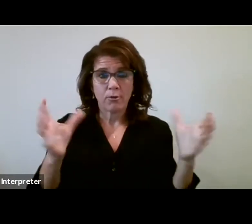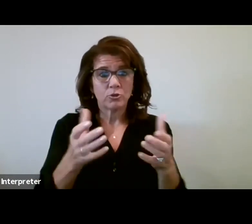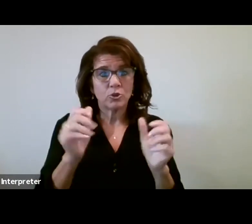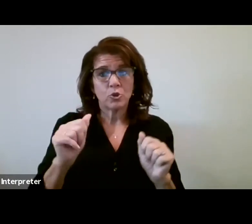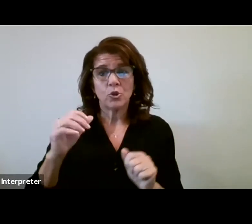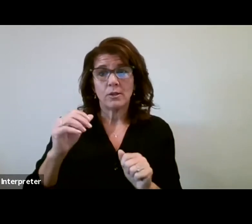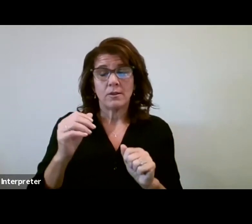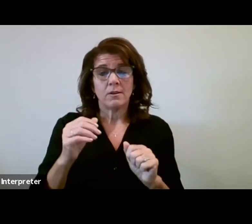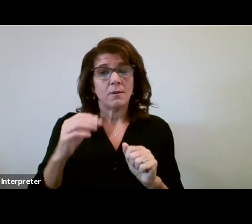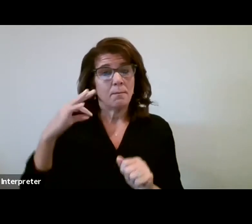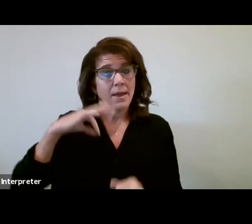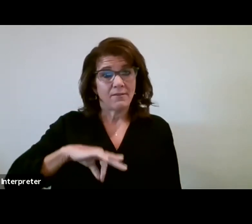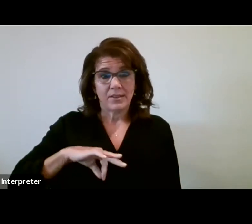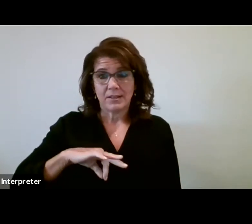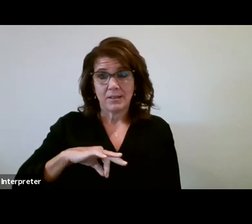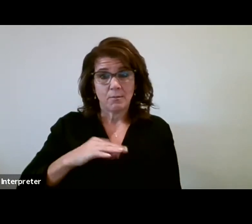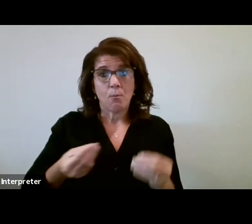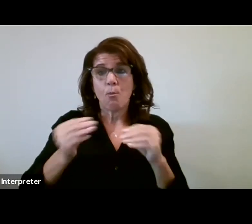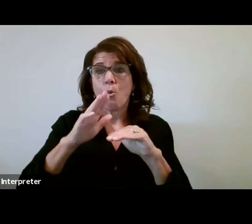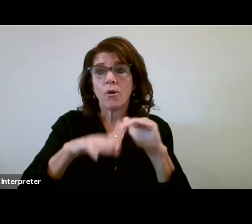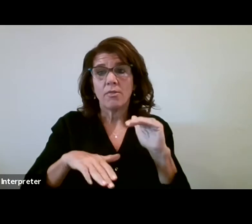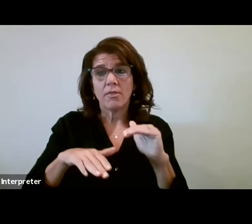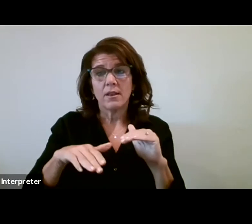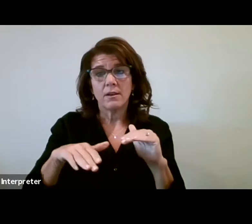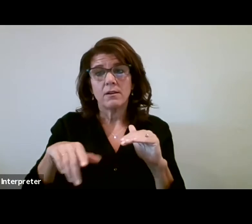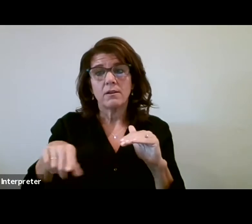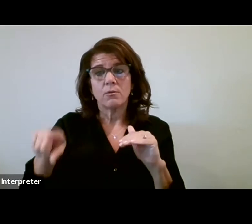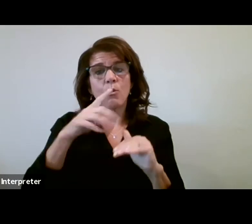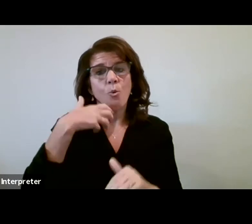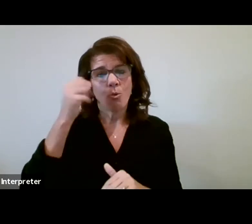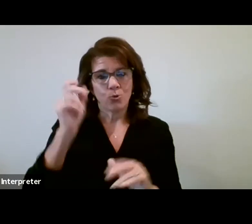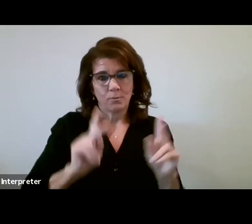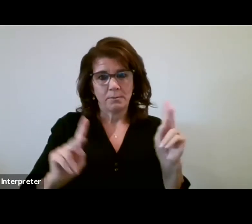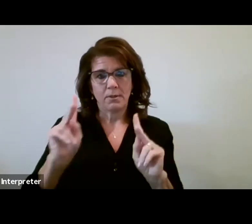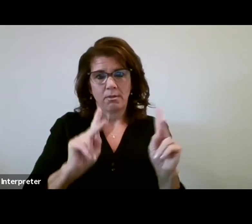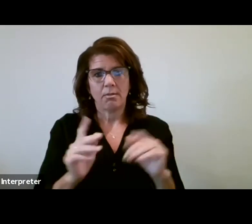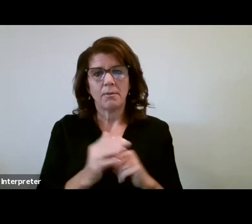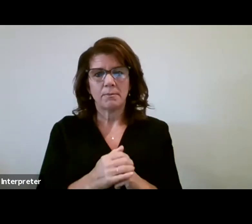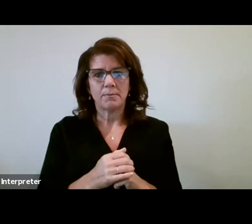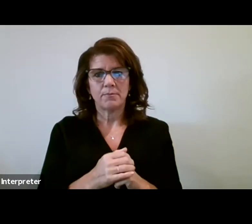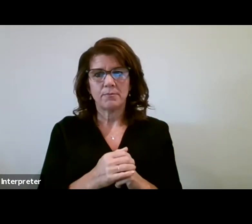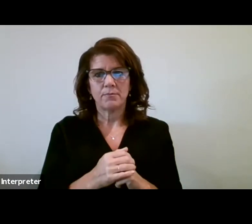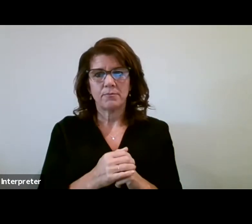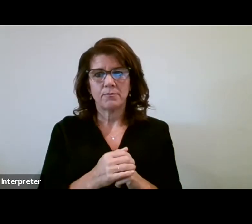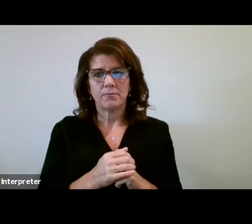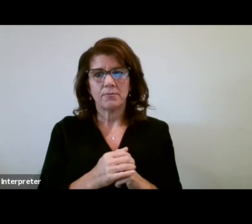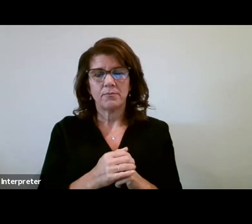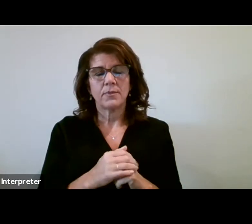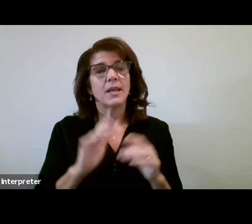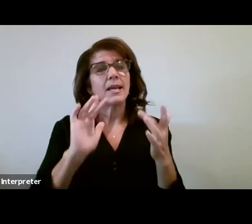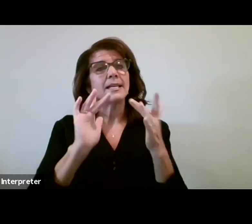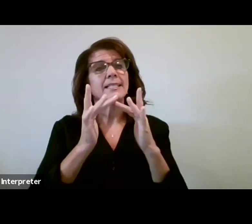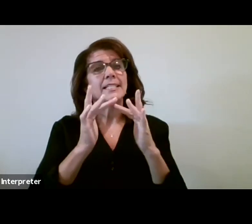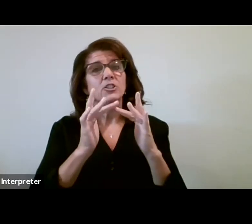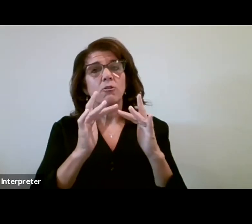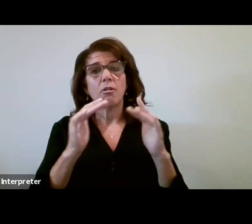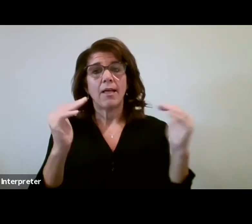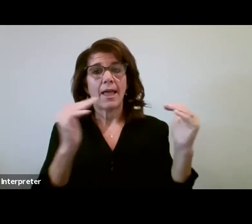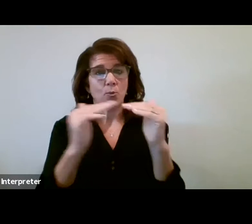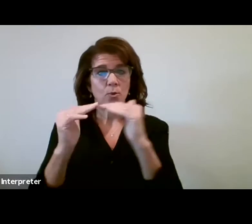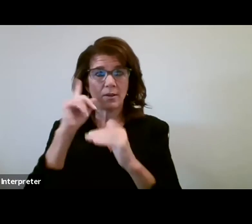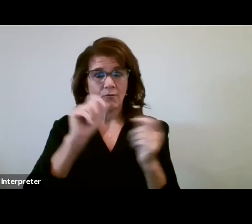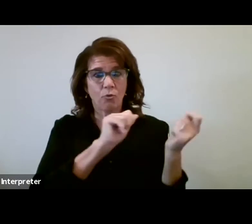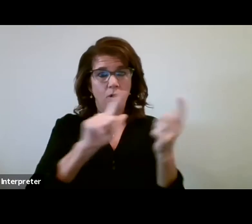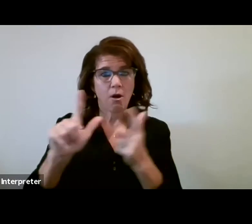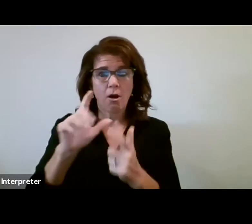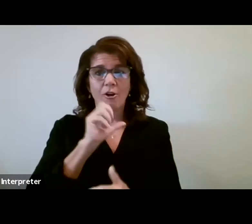benefit more from support than older persons. Digital equity for all ages,